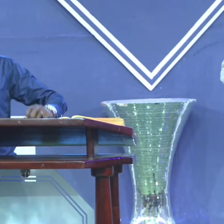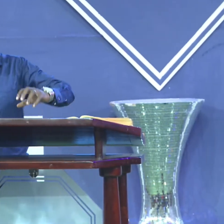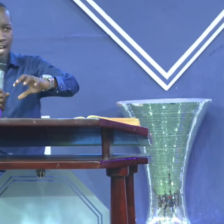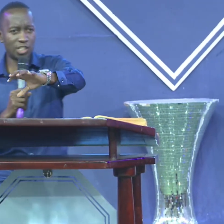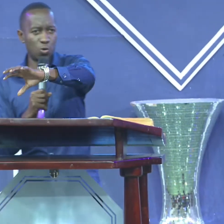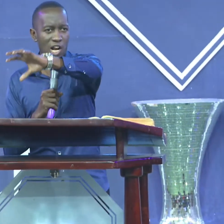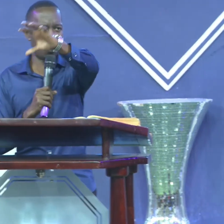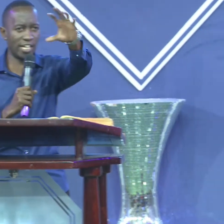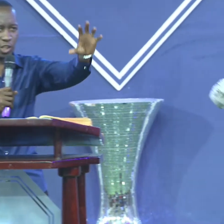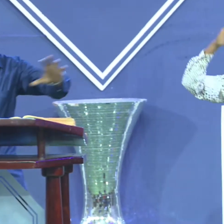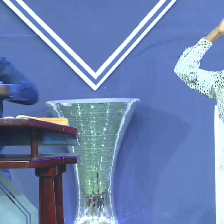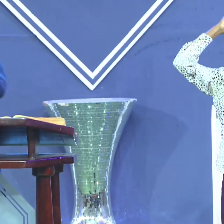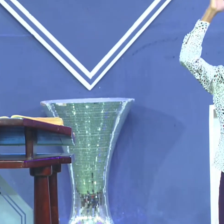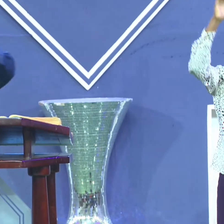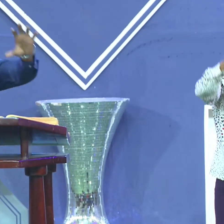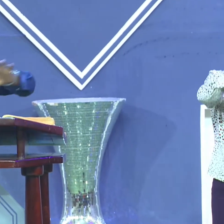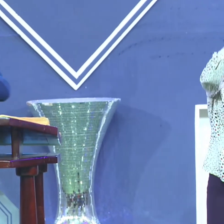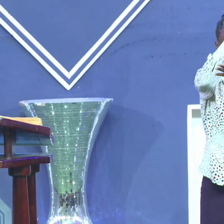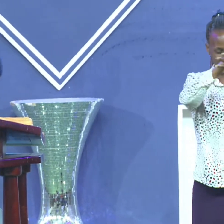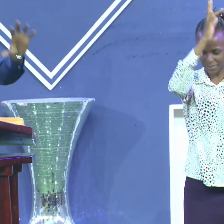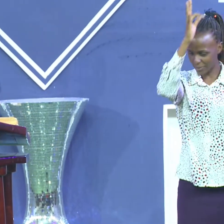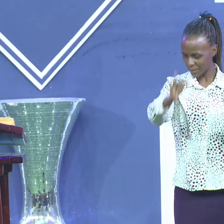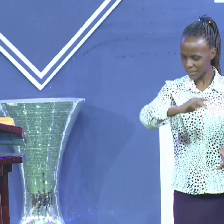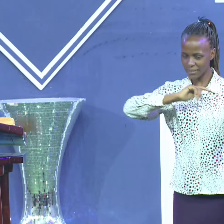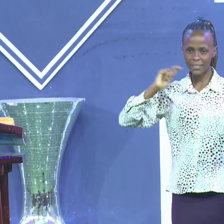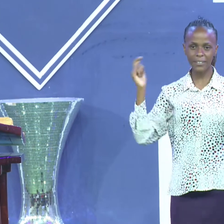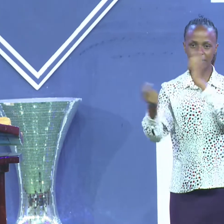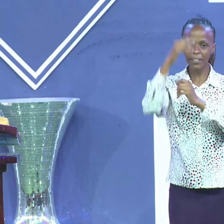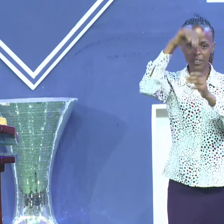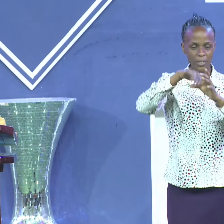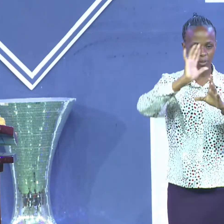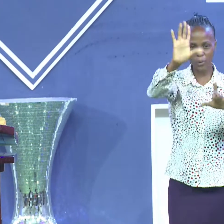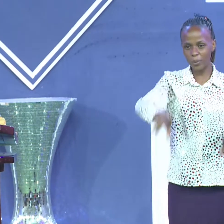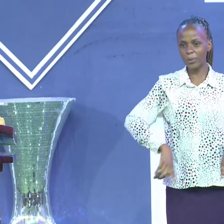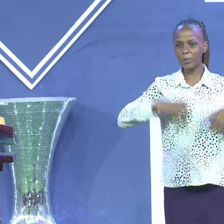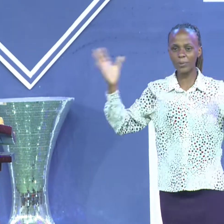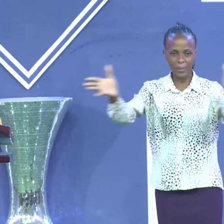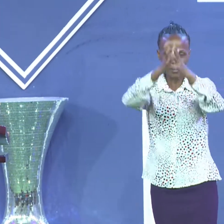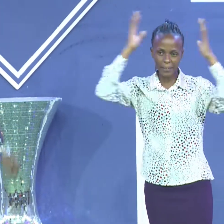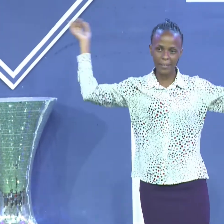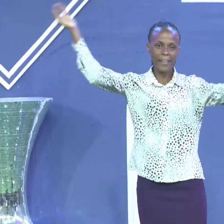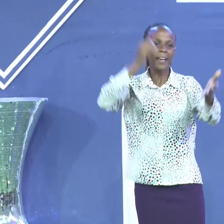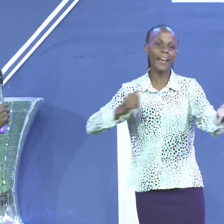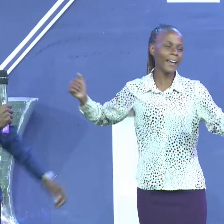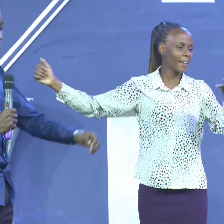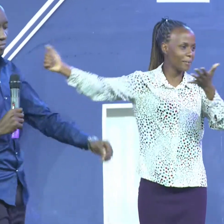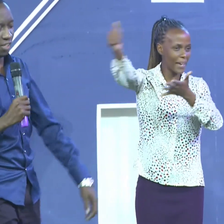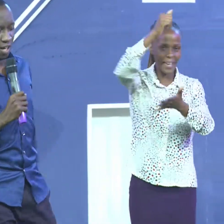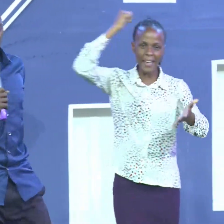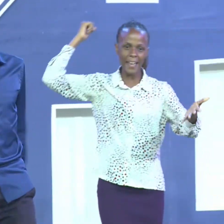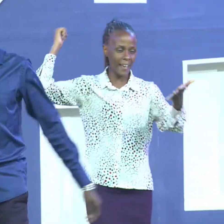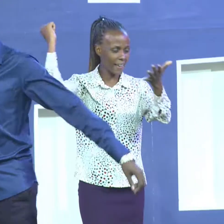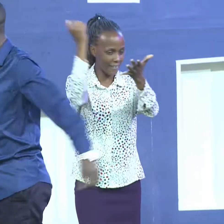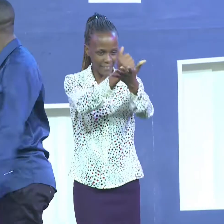make an amen. Nkirisanti waliwe chichuka mu bulamu bwe. Believe there is something that is changing in your life. Hallelujah.